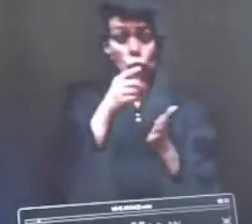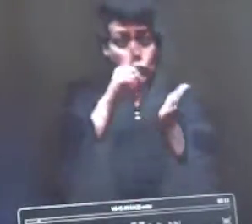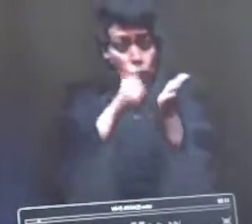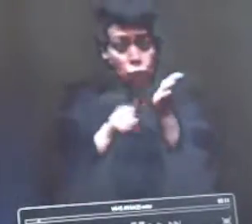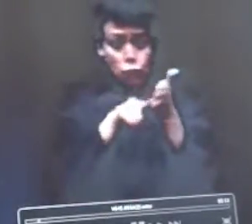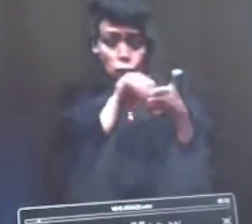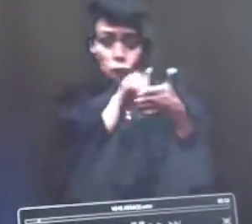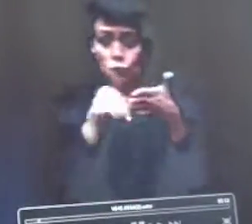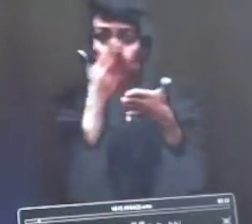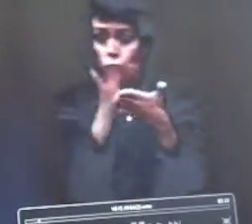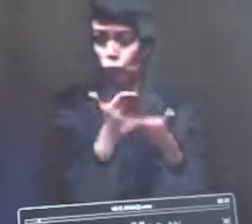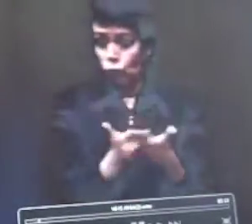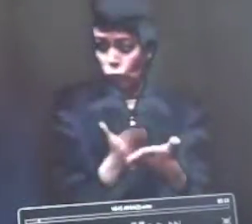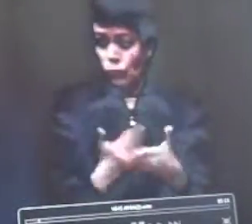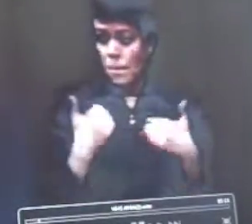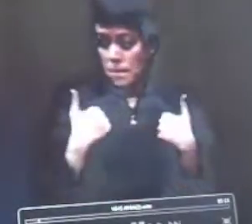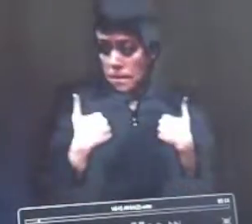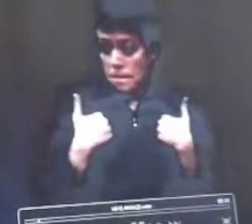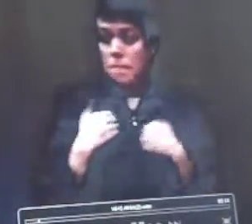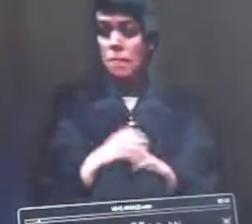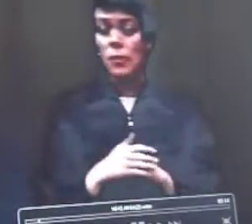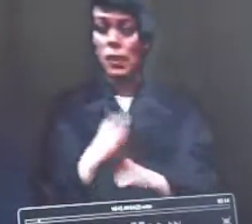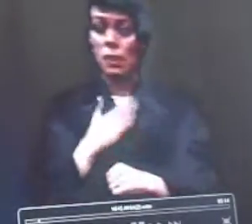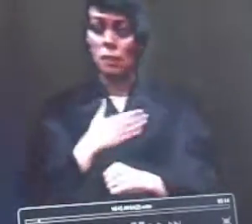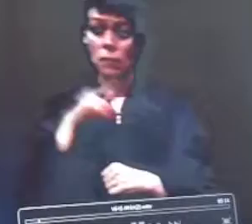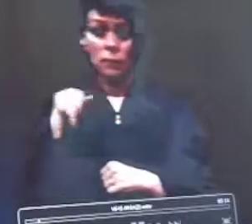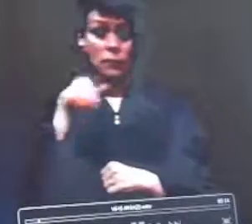Our field has a lot of new research.